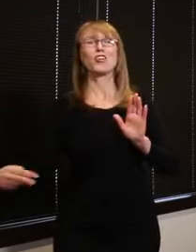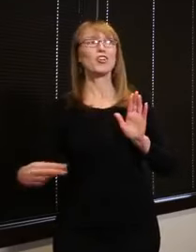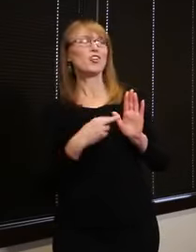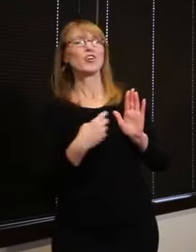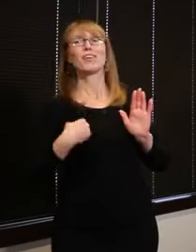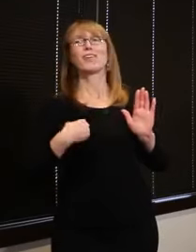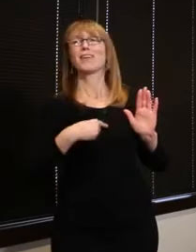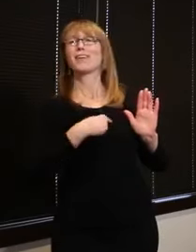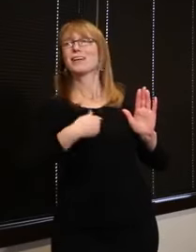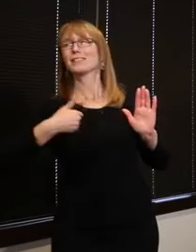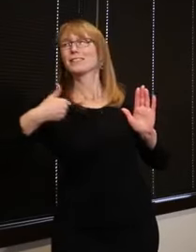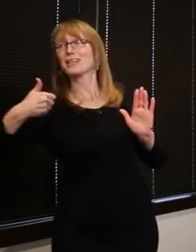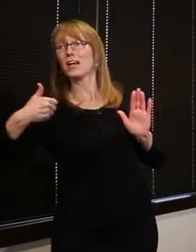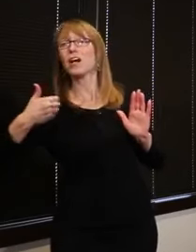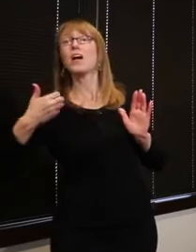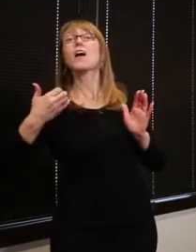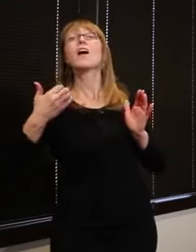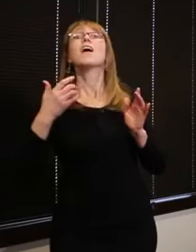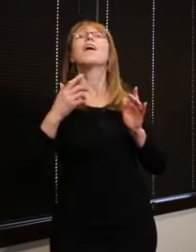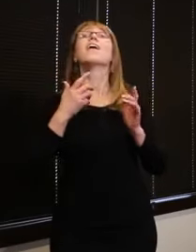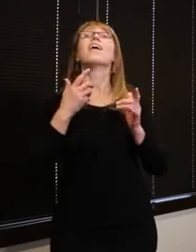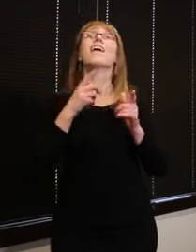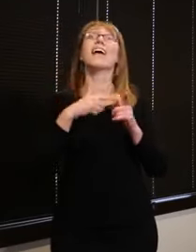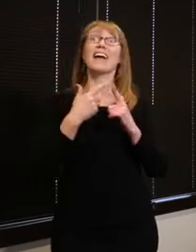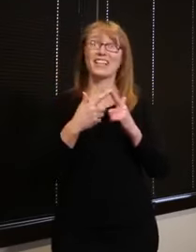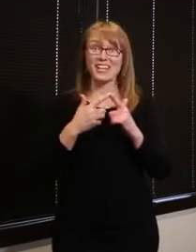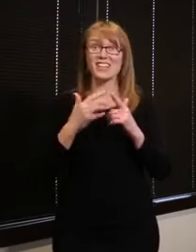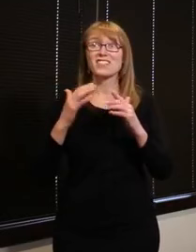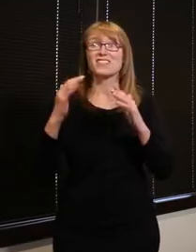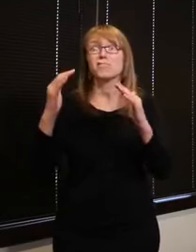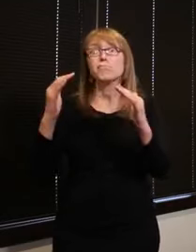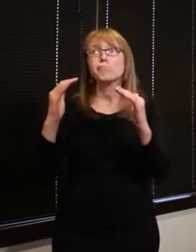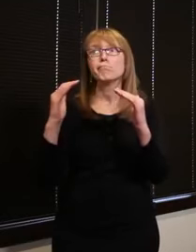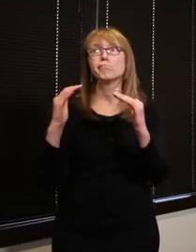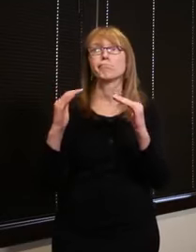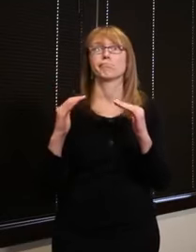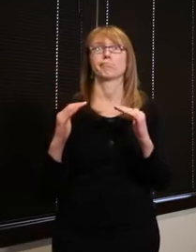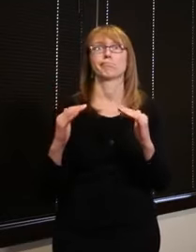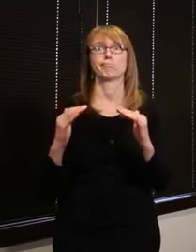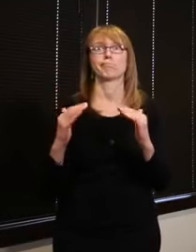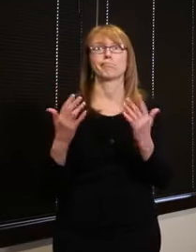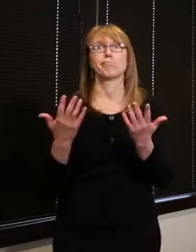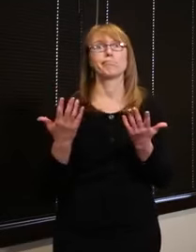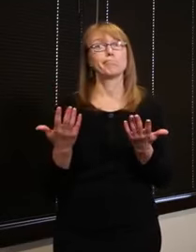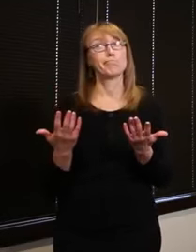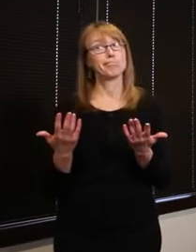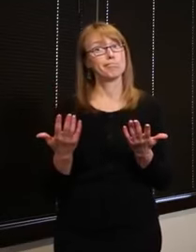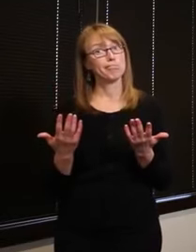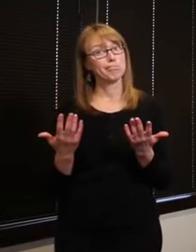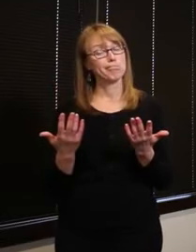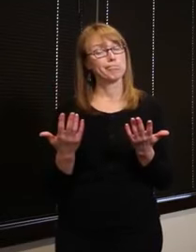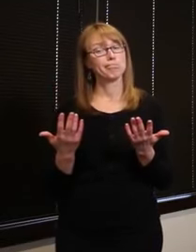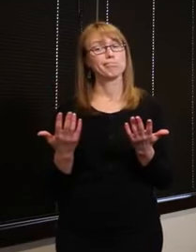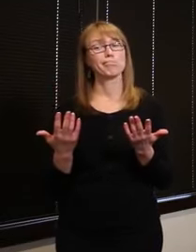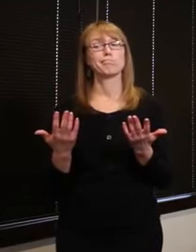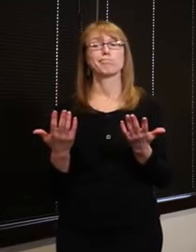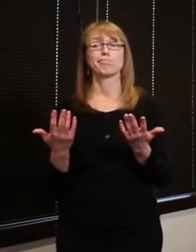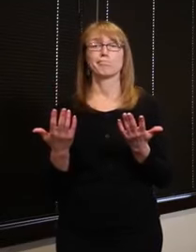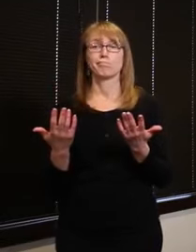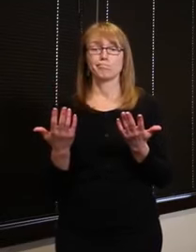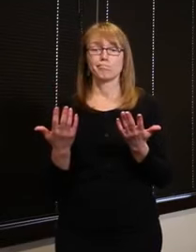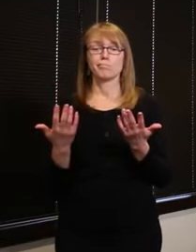the list of major metropolitan areas where the virus spread is. And that's